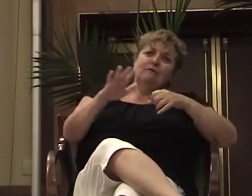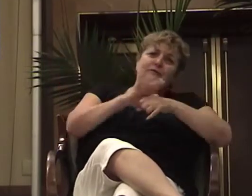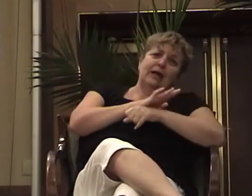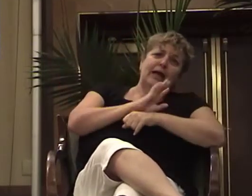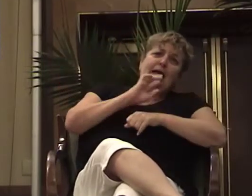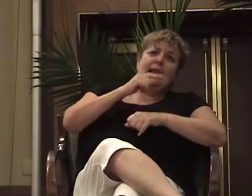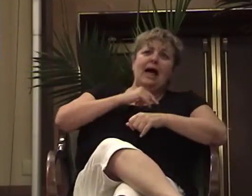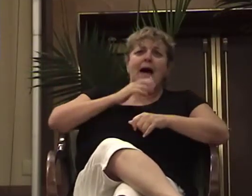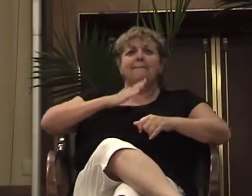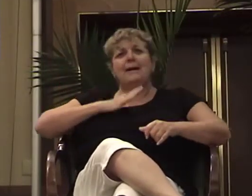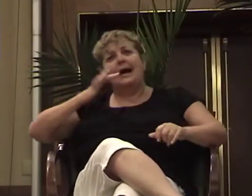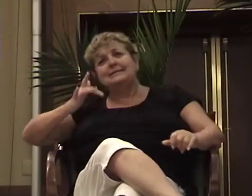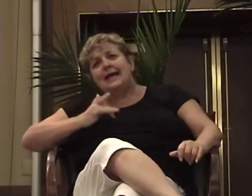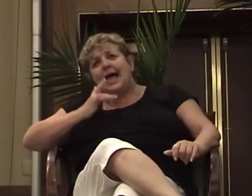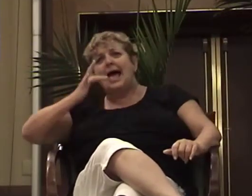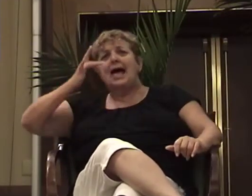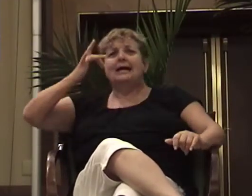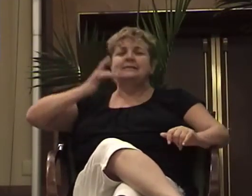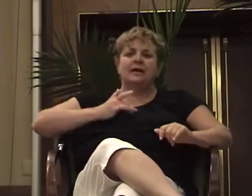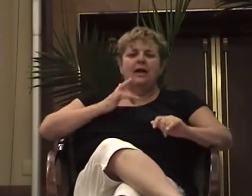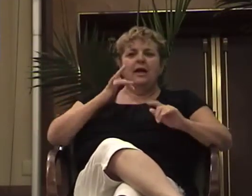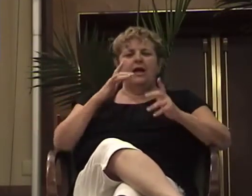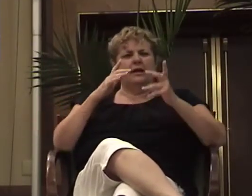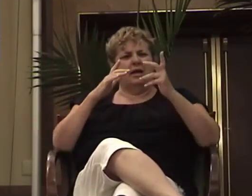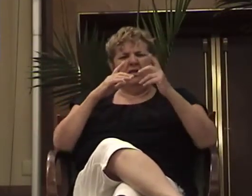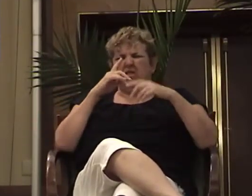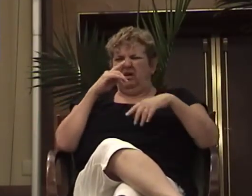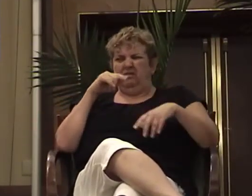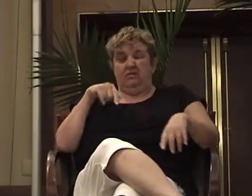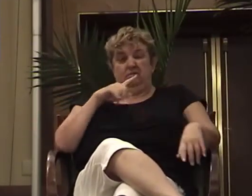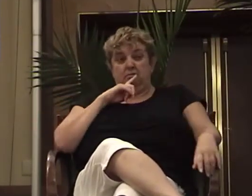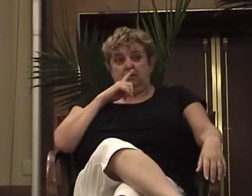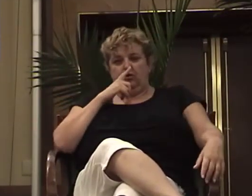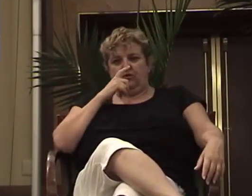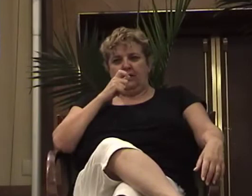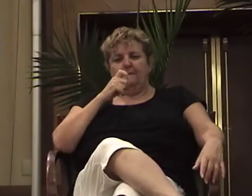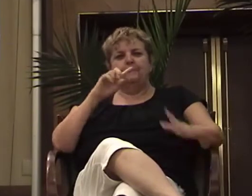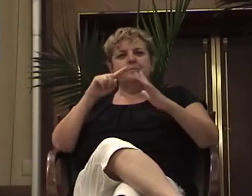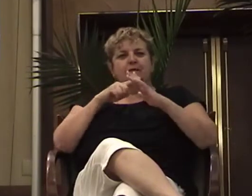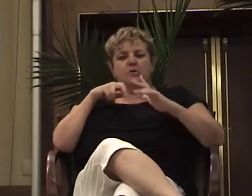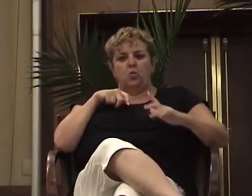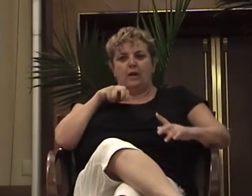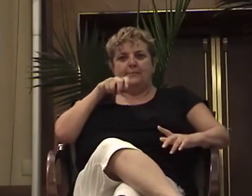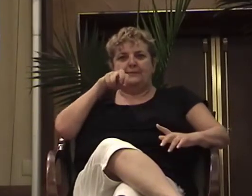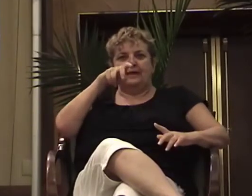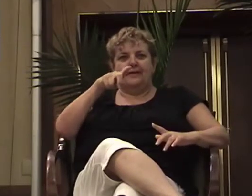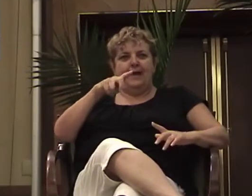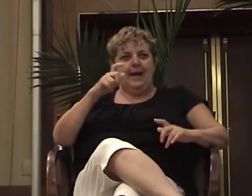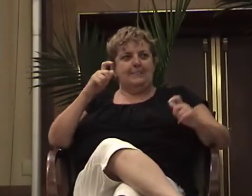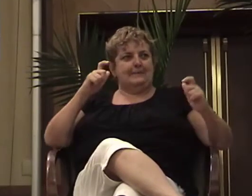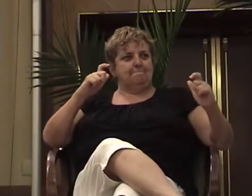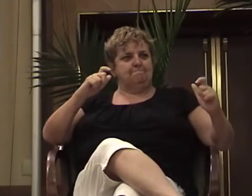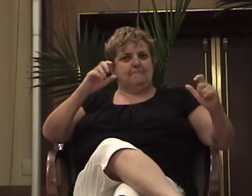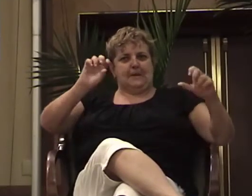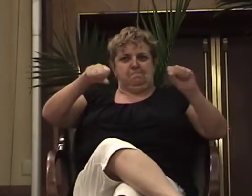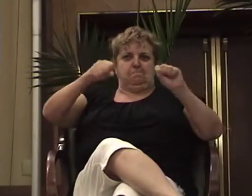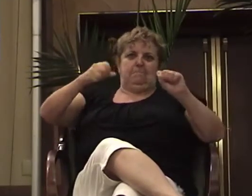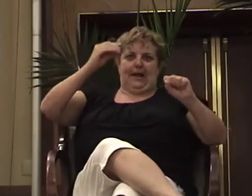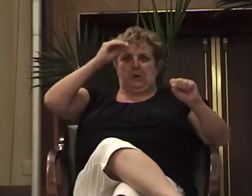I said, well, this is all interesting. I start to walk up the steps and this big biker dude grabs me, picks